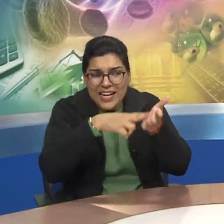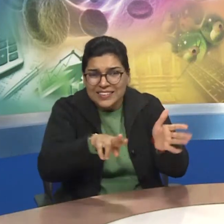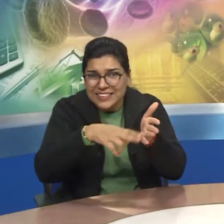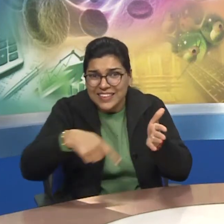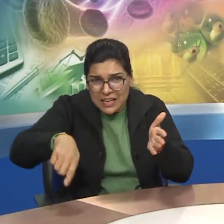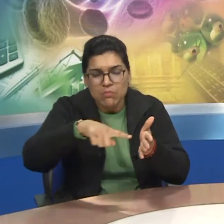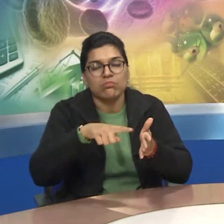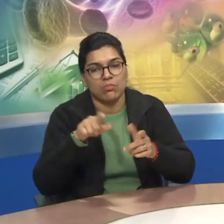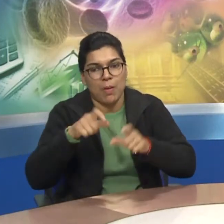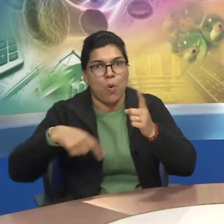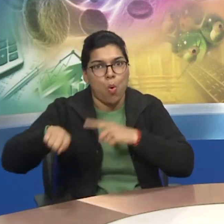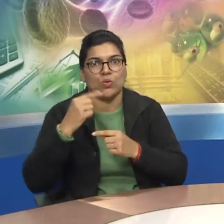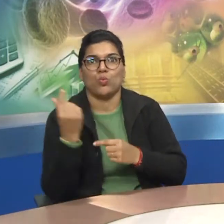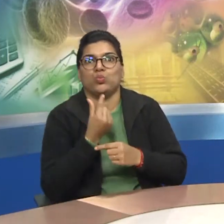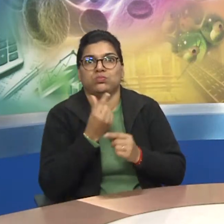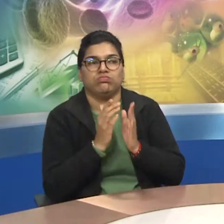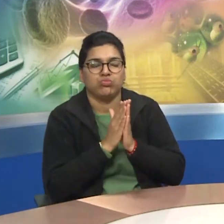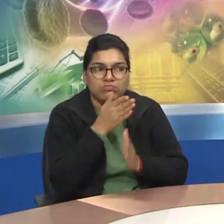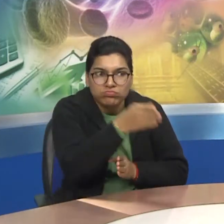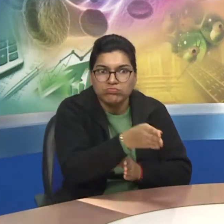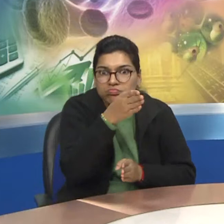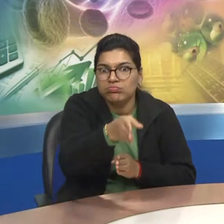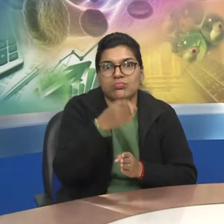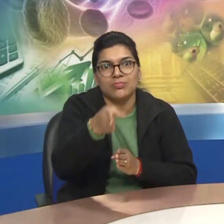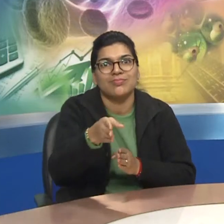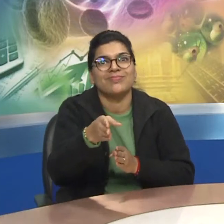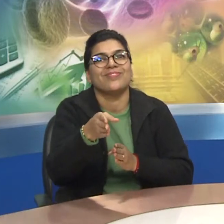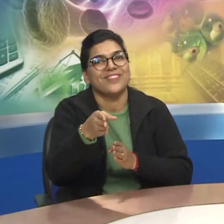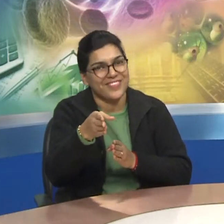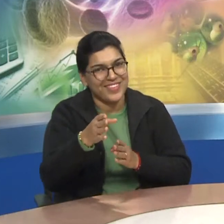So these are all the natural components